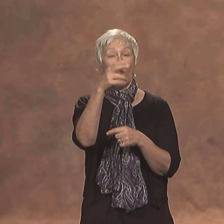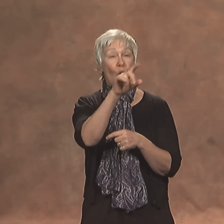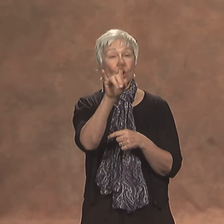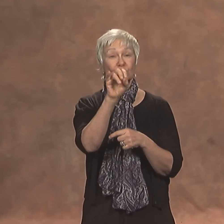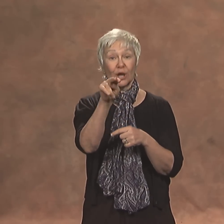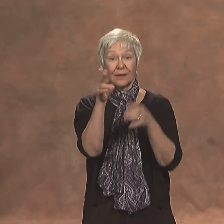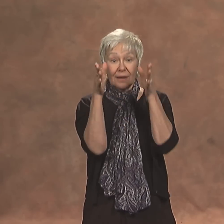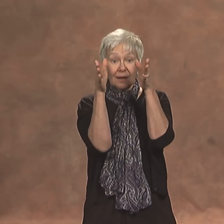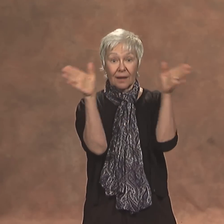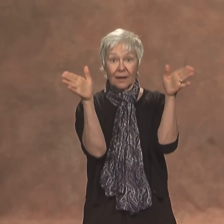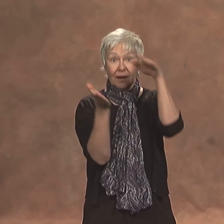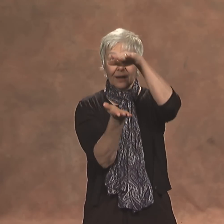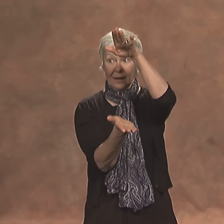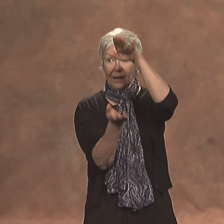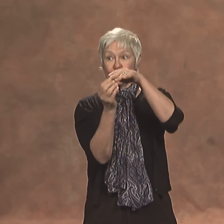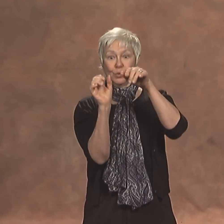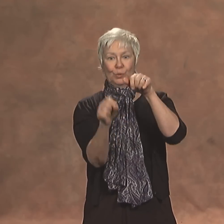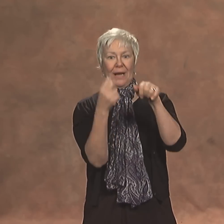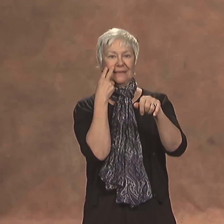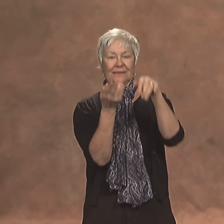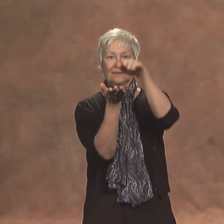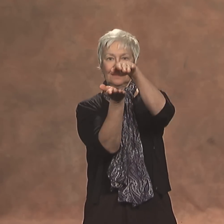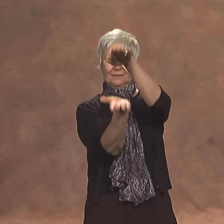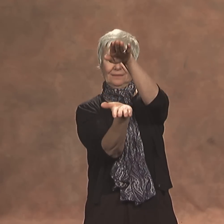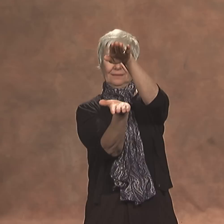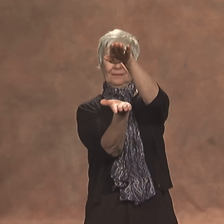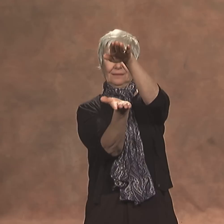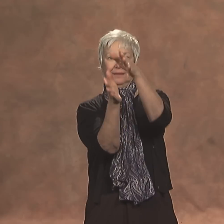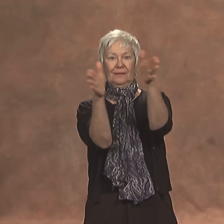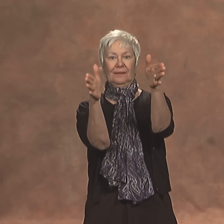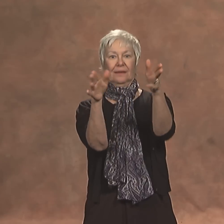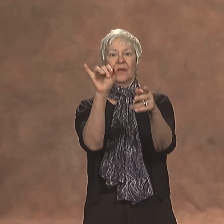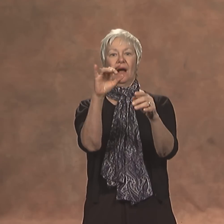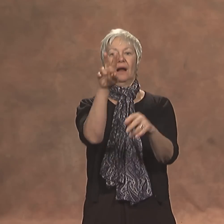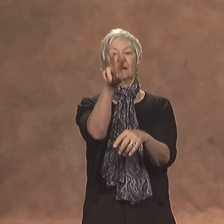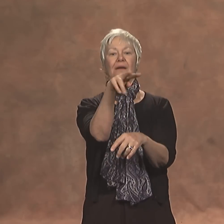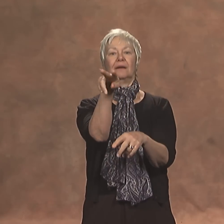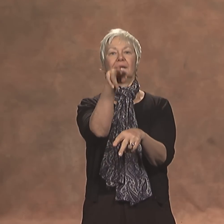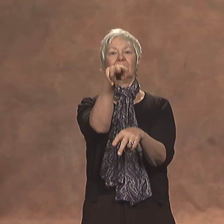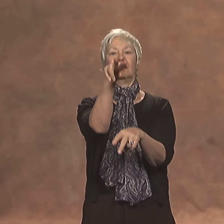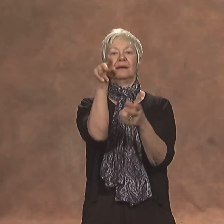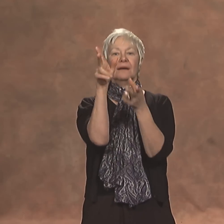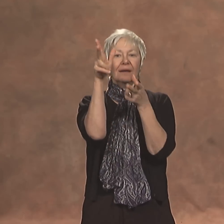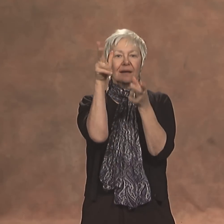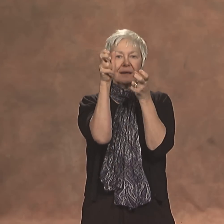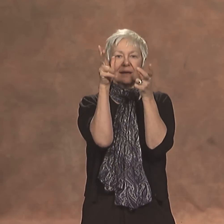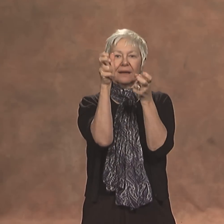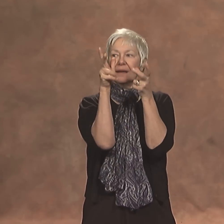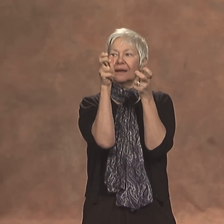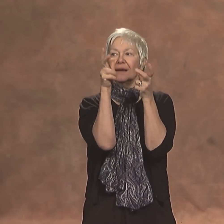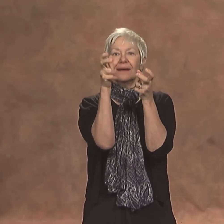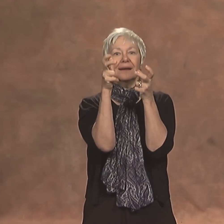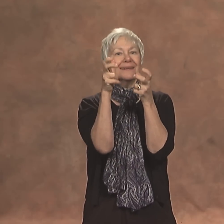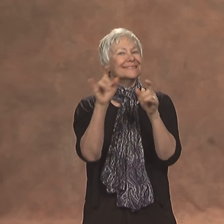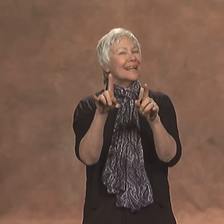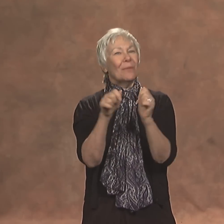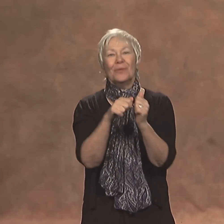the captioning and also attend to the action on the screen. And that's because the information is integrated. It's because both the